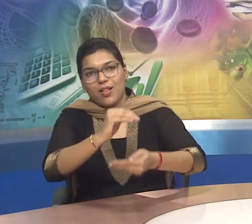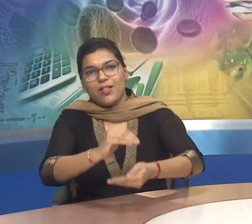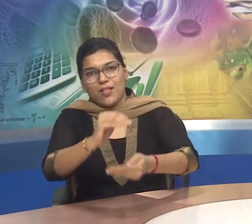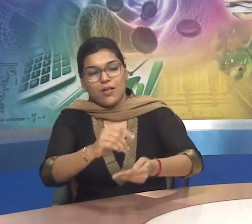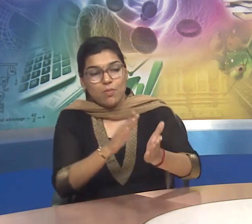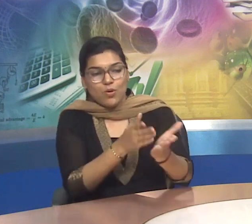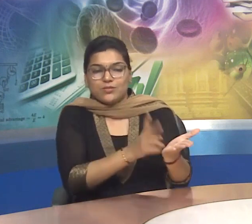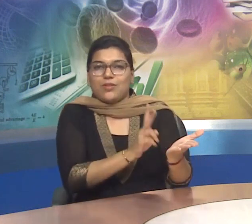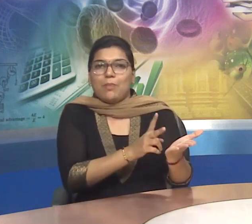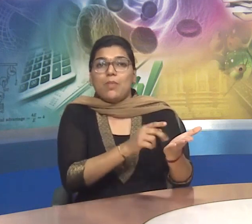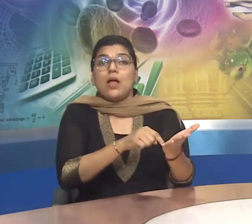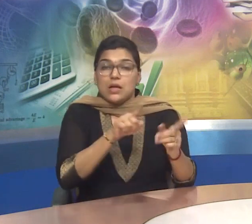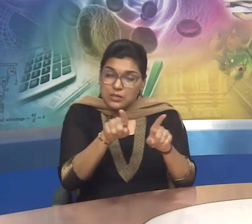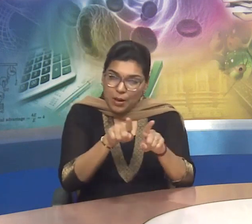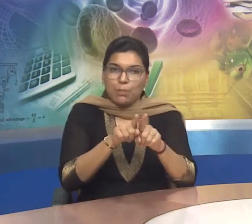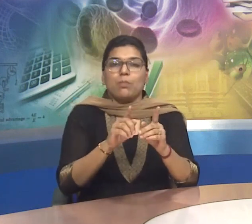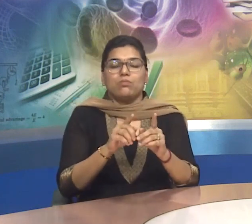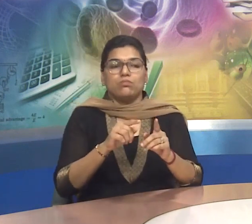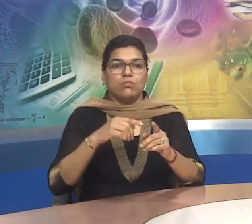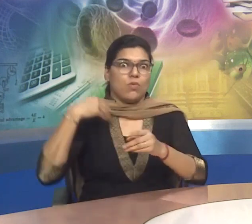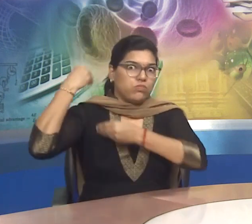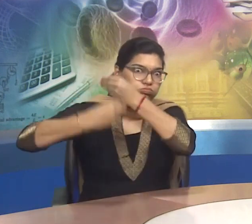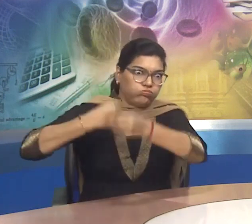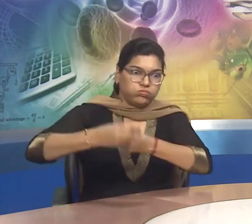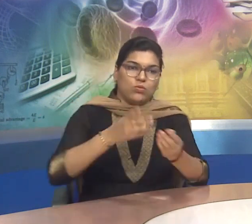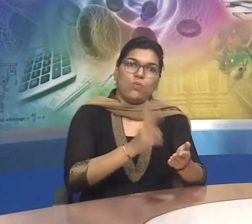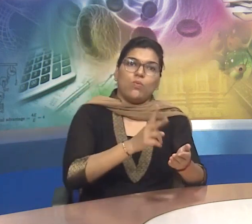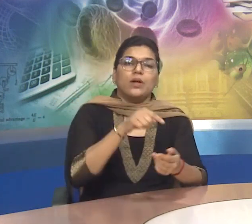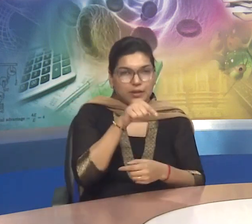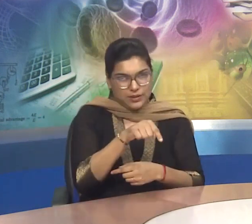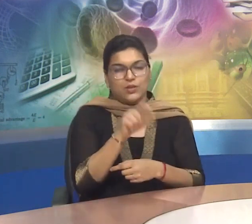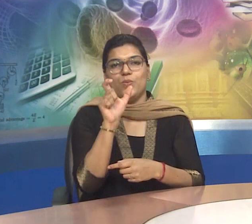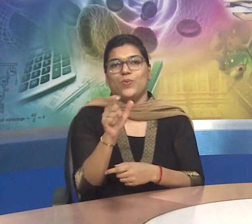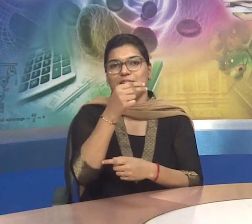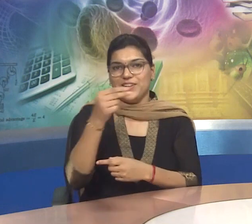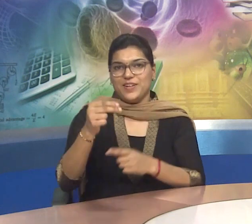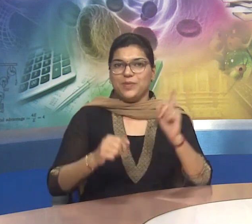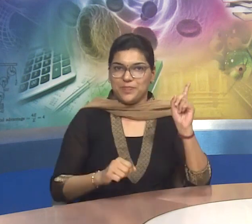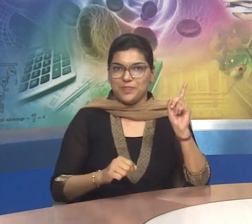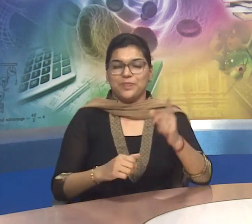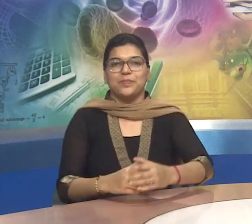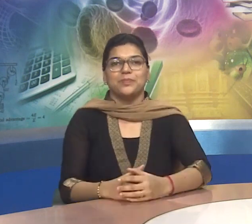and old grandmothers. So, similarly, these envisaged are those rules which are put